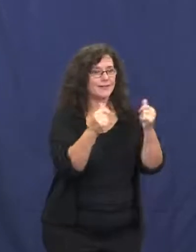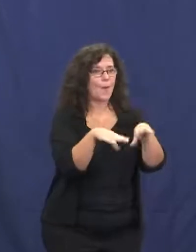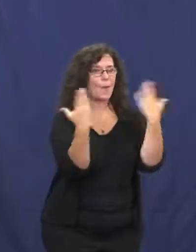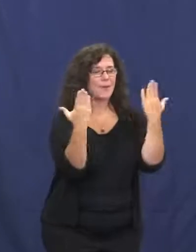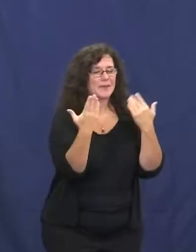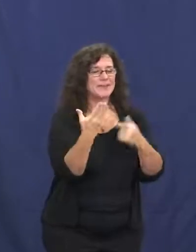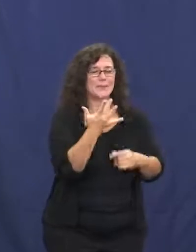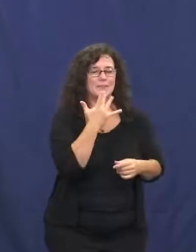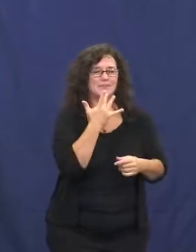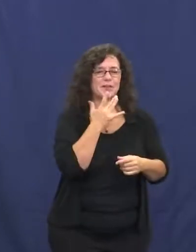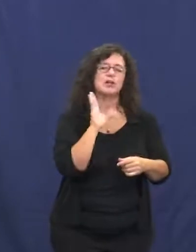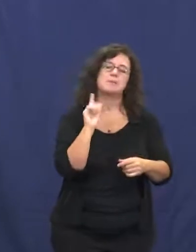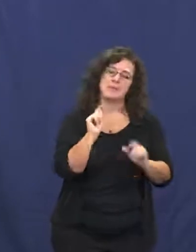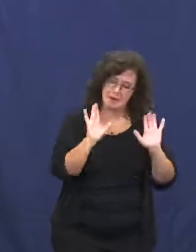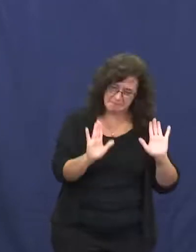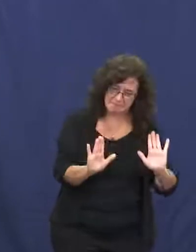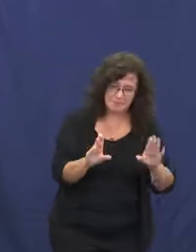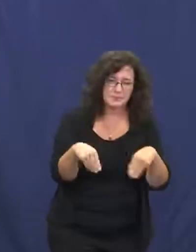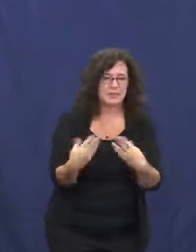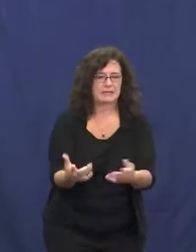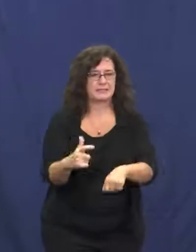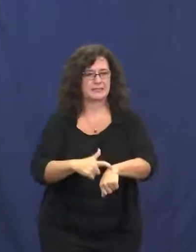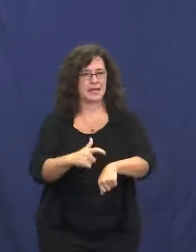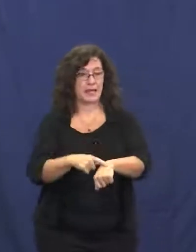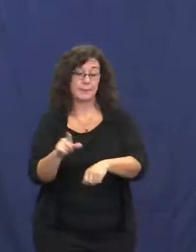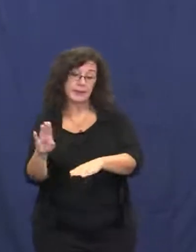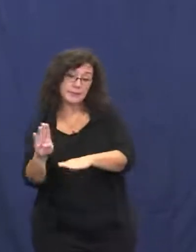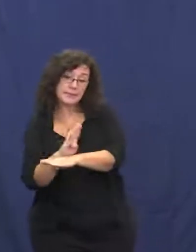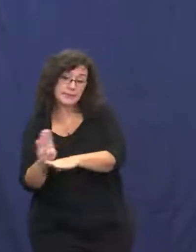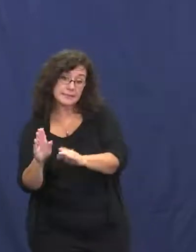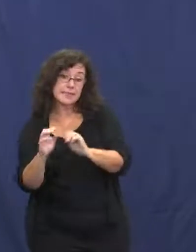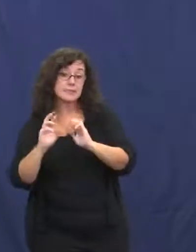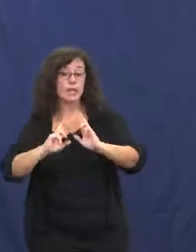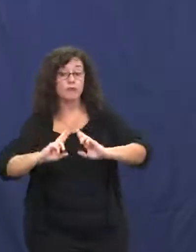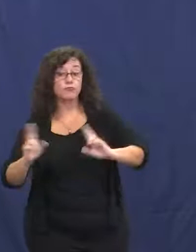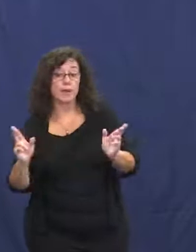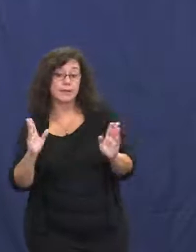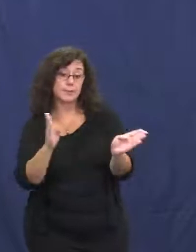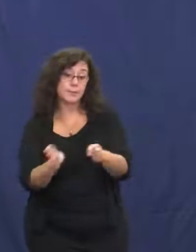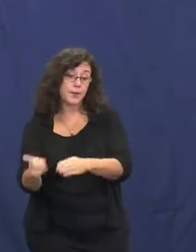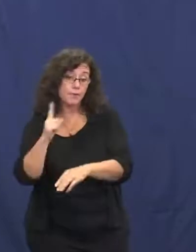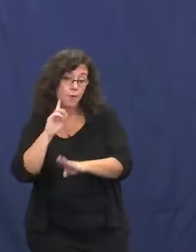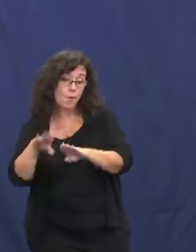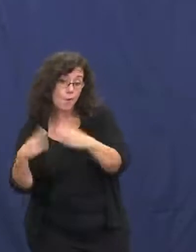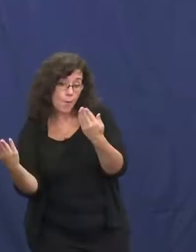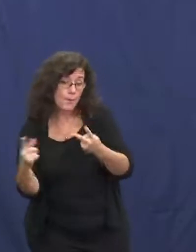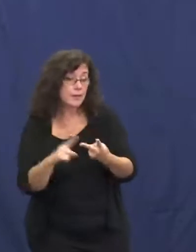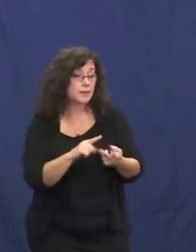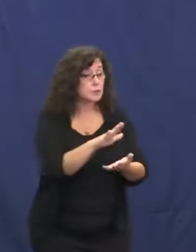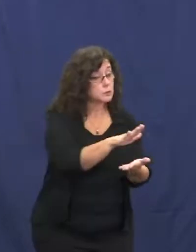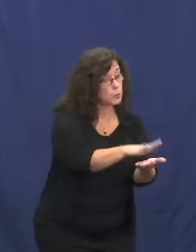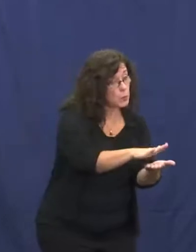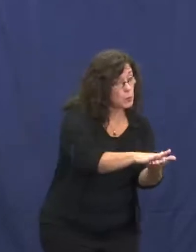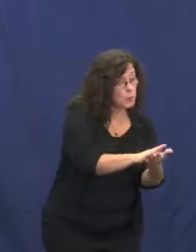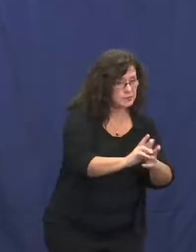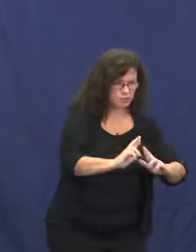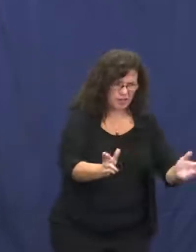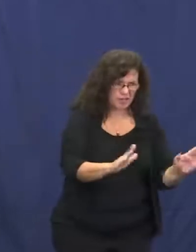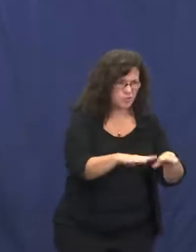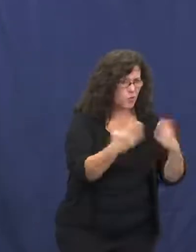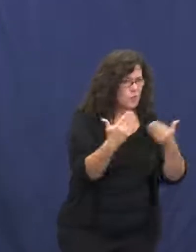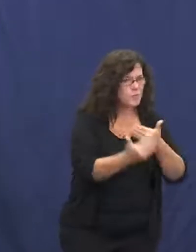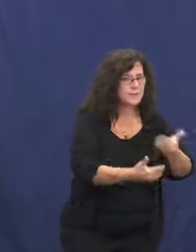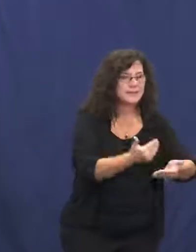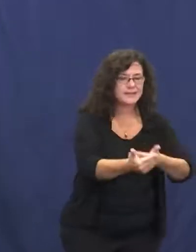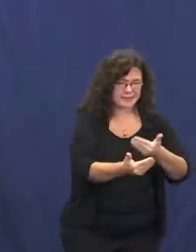time for businesses to get ready, for schools to get ready, because it does allow some limited indoor capacity for